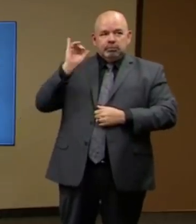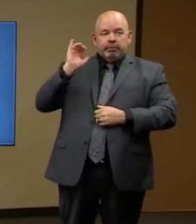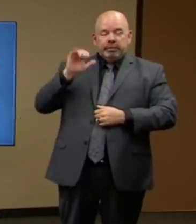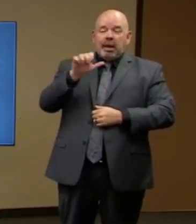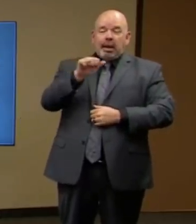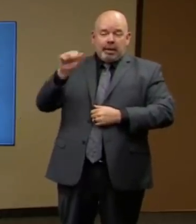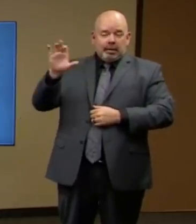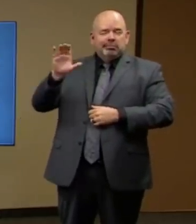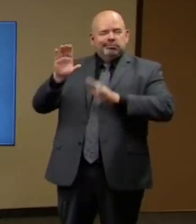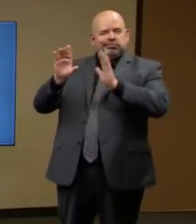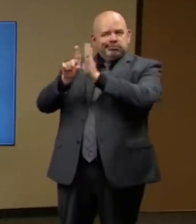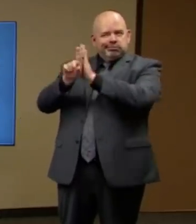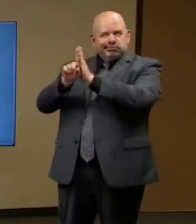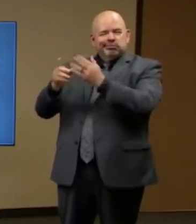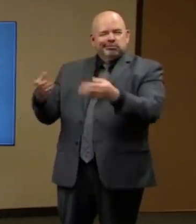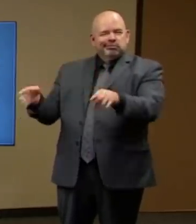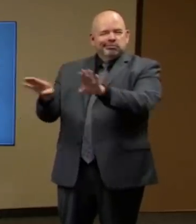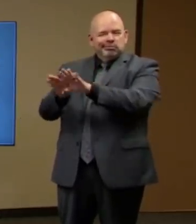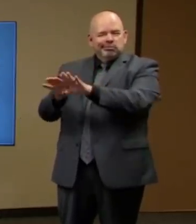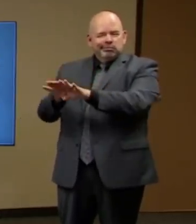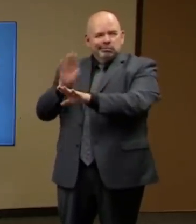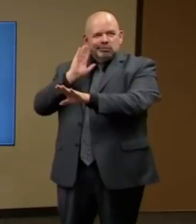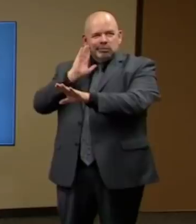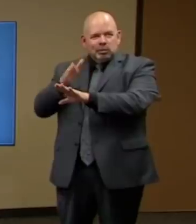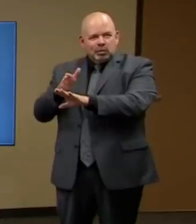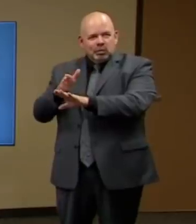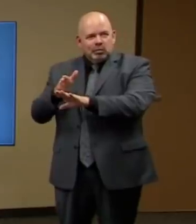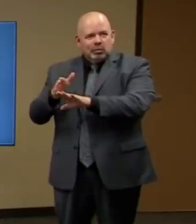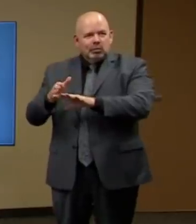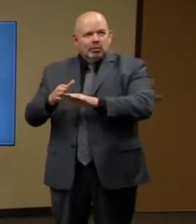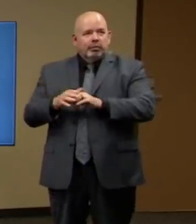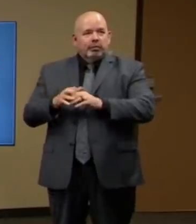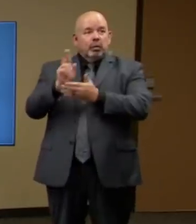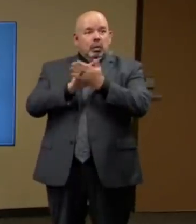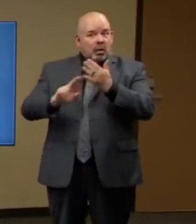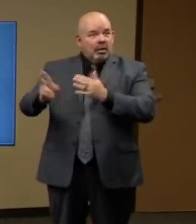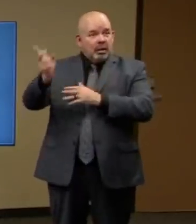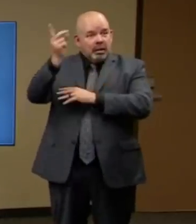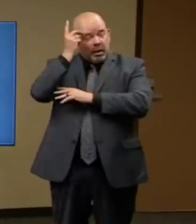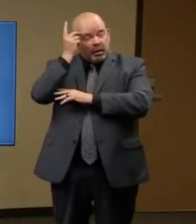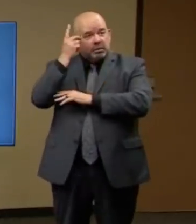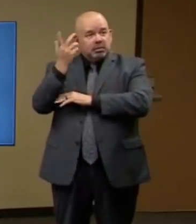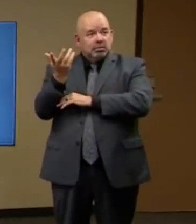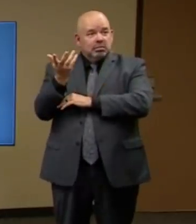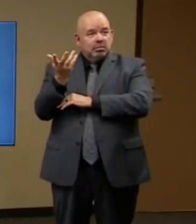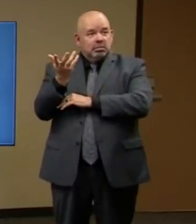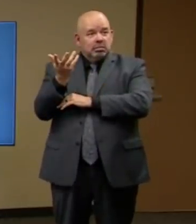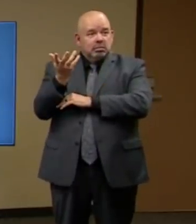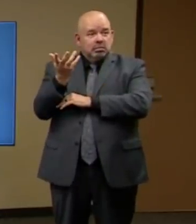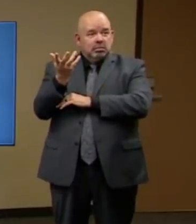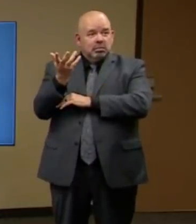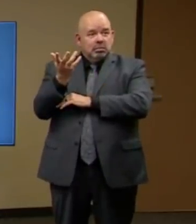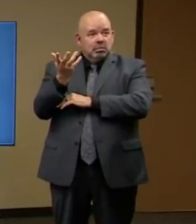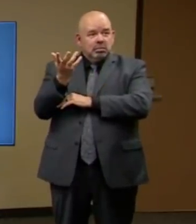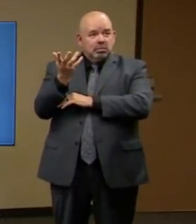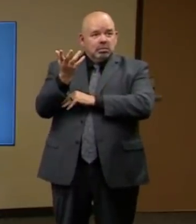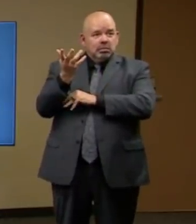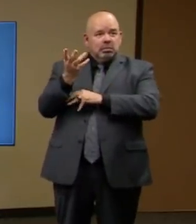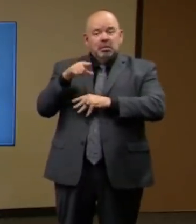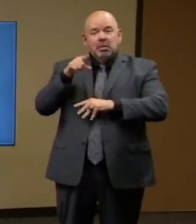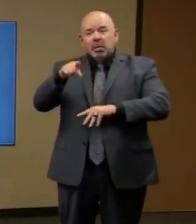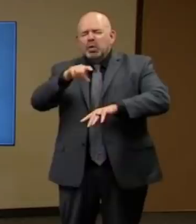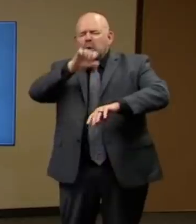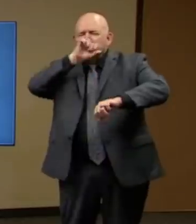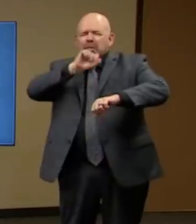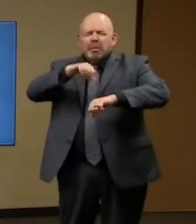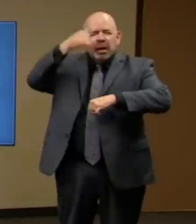and it's been replaced by the University of Dallas. If you're a Cowboys fan of a certain age, it's right by the